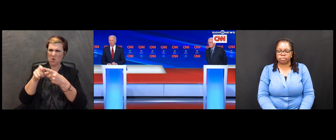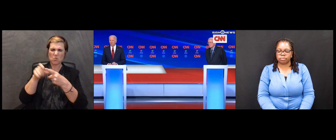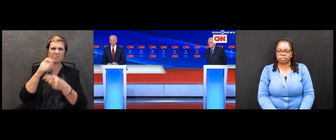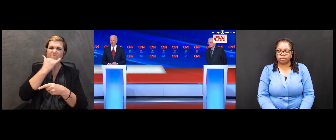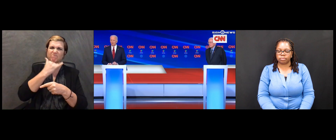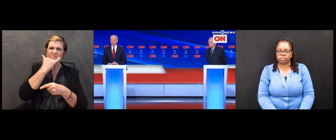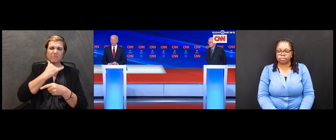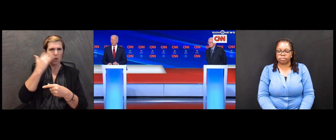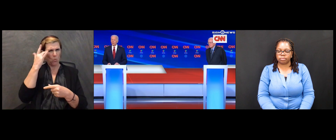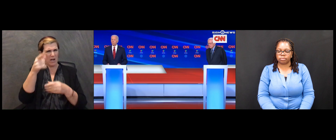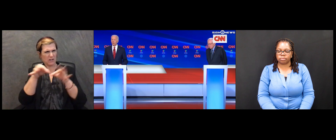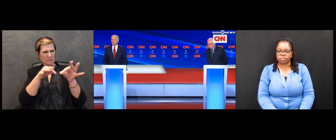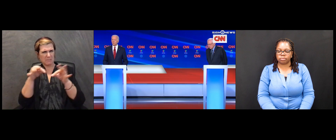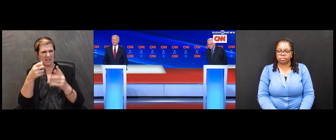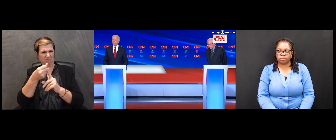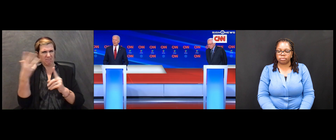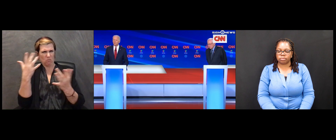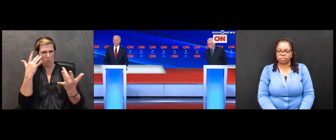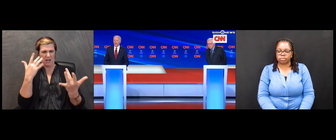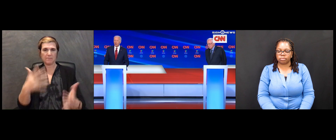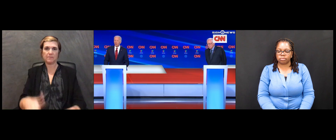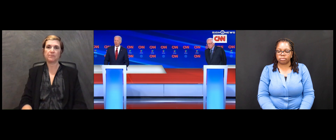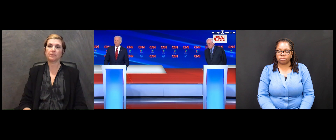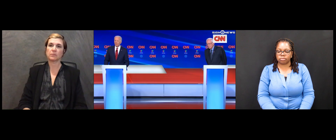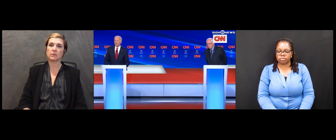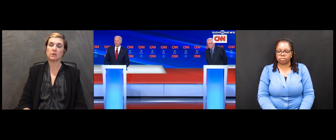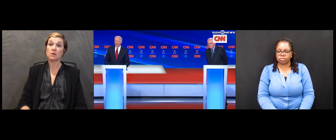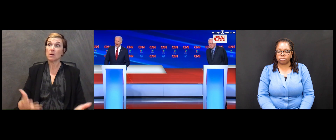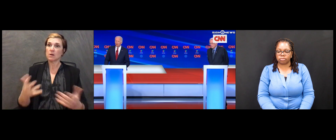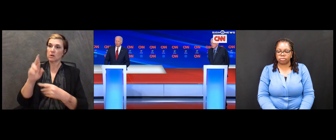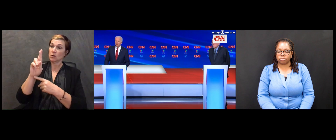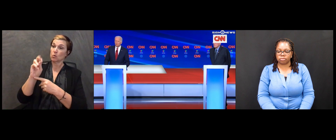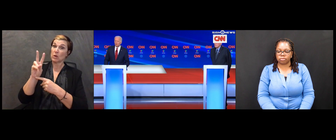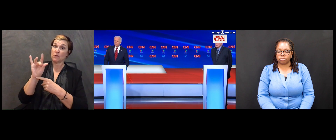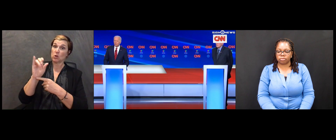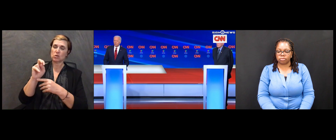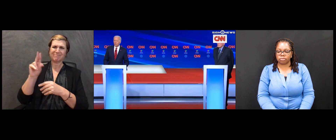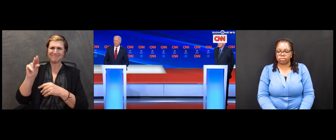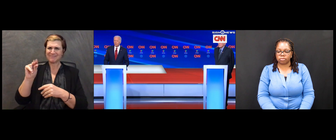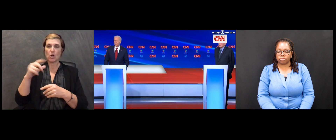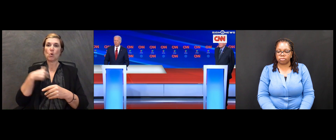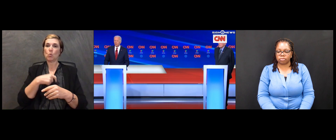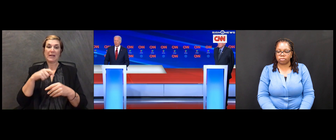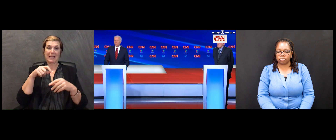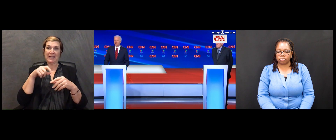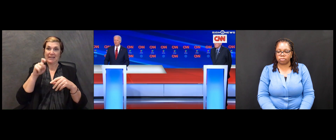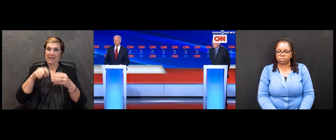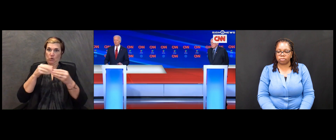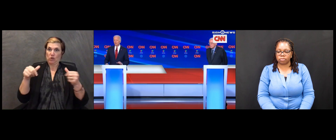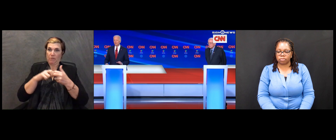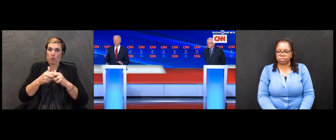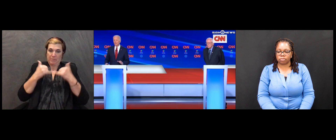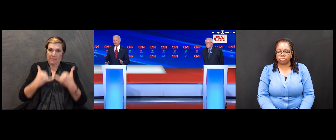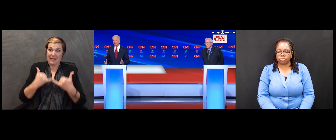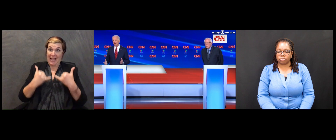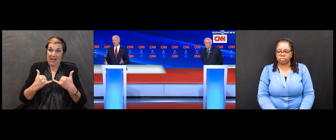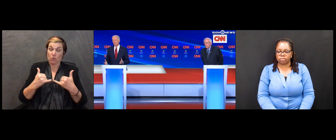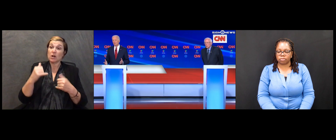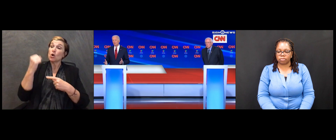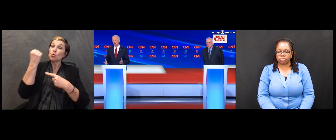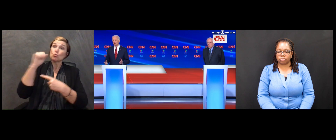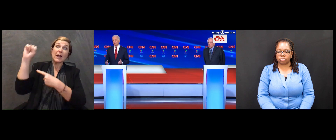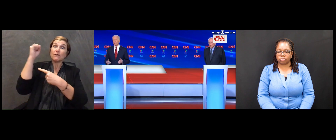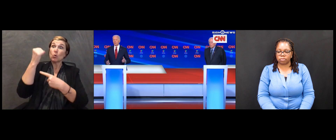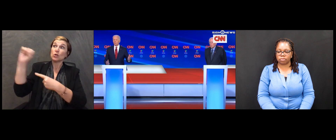country needs or wants. We have problems we have to solve now. Now, what's a revolution going to do? Disrupt everything in the